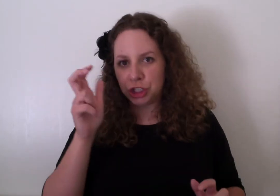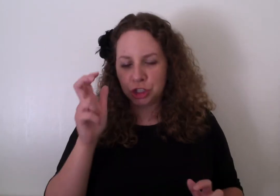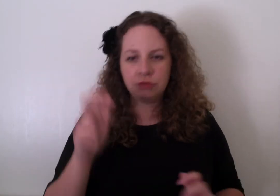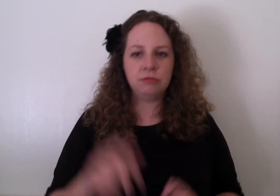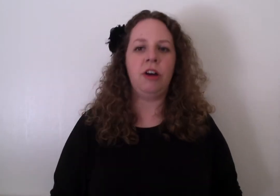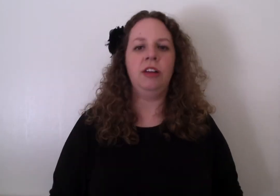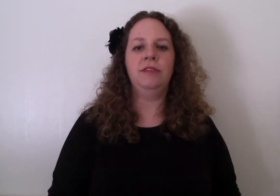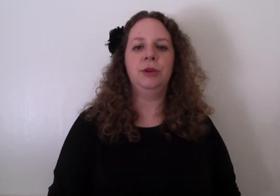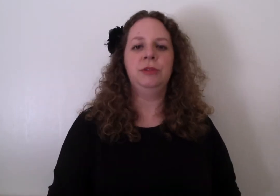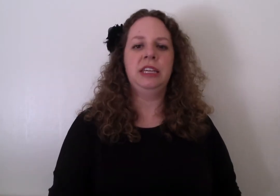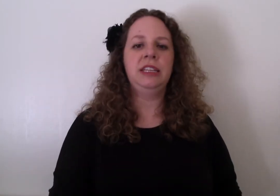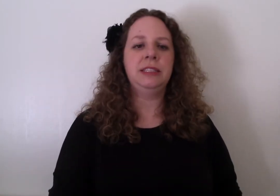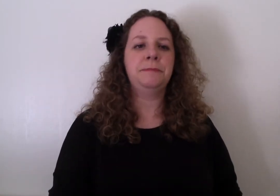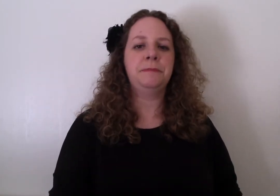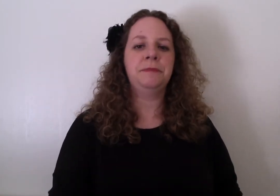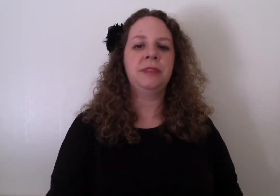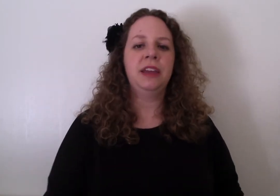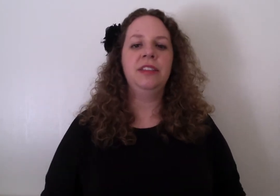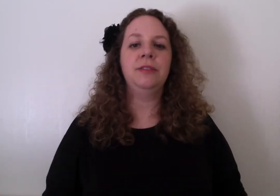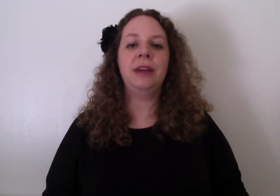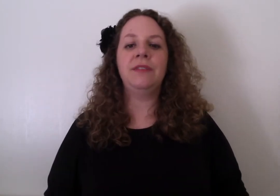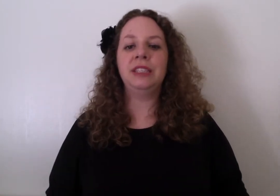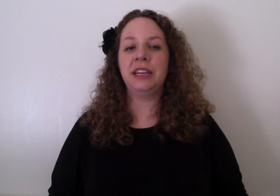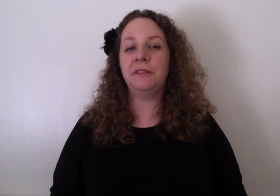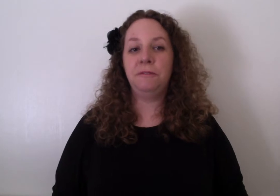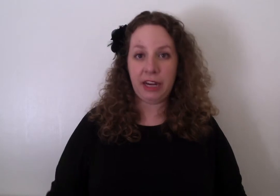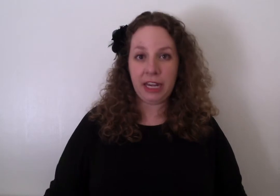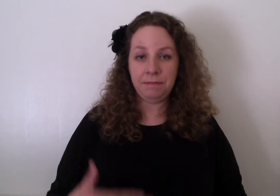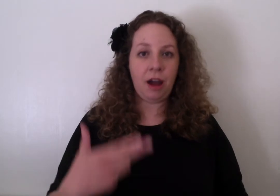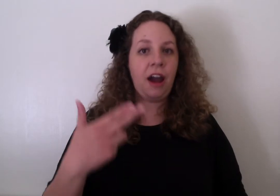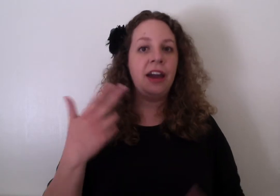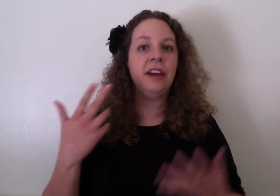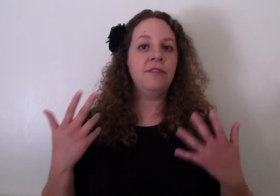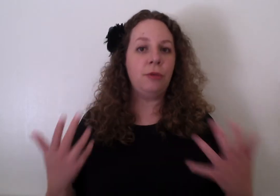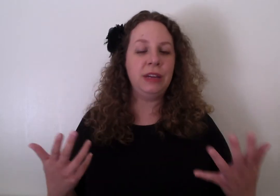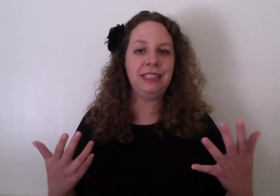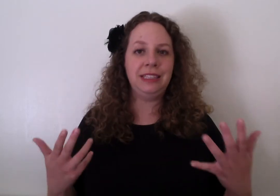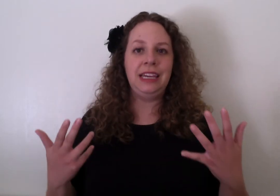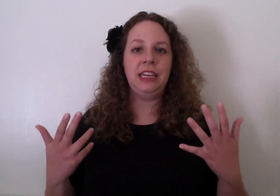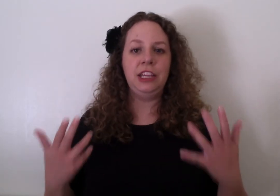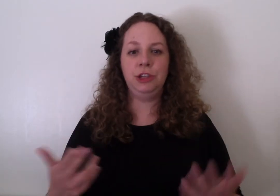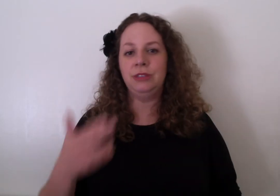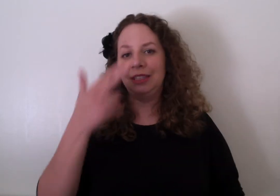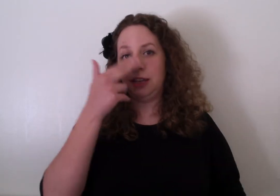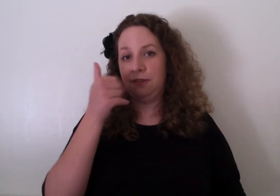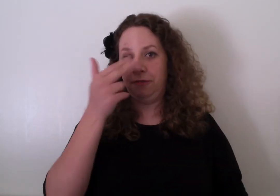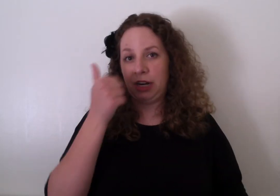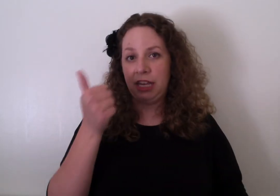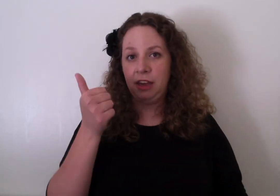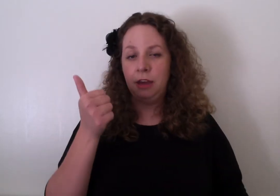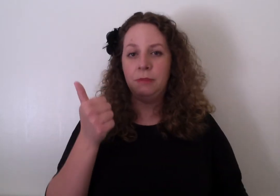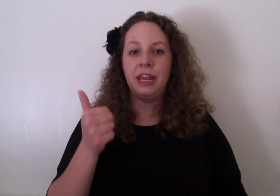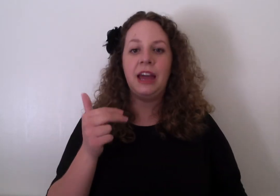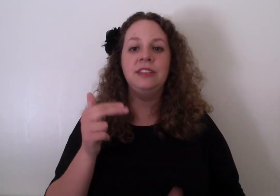devilish, all of those things. Then we have the sign funny. I have always seen and used the sign funny, but I have seen